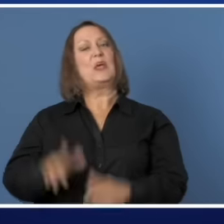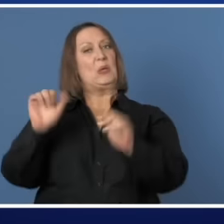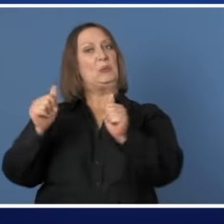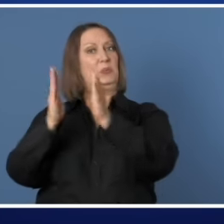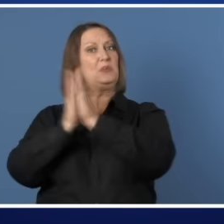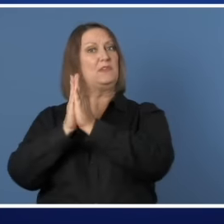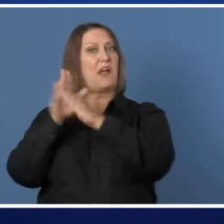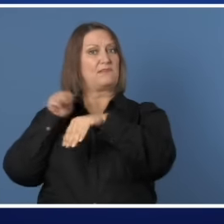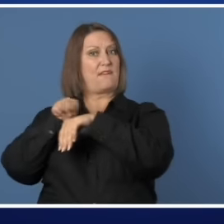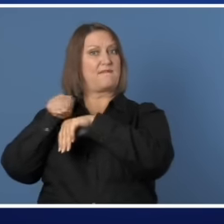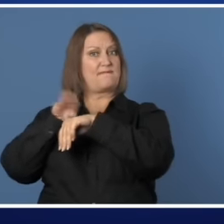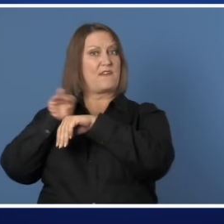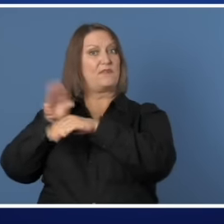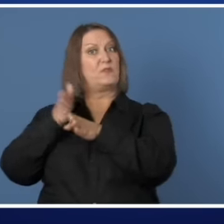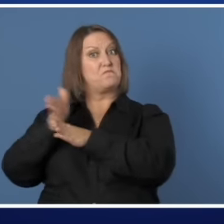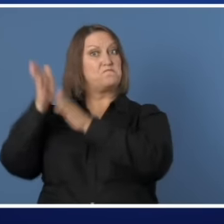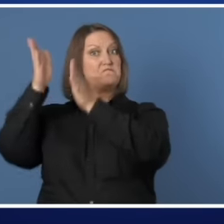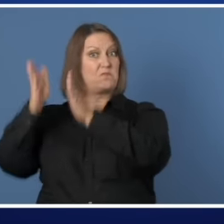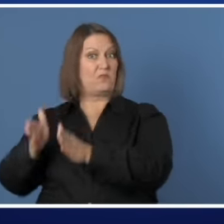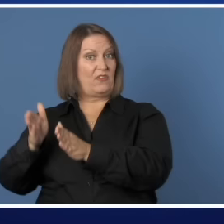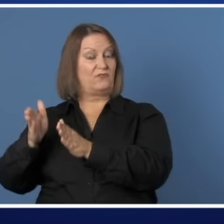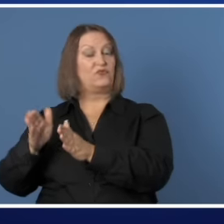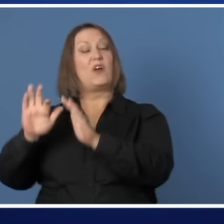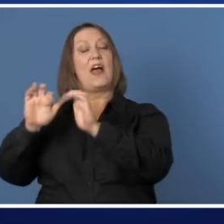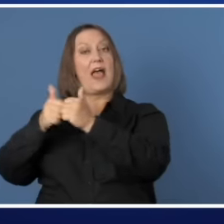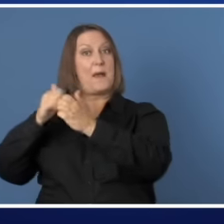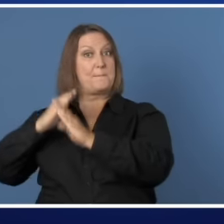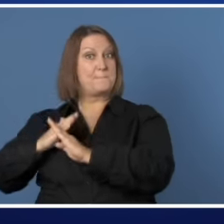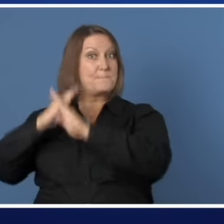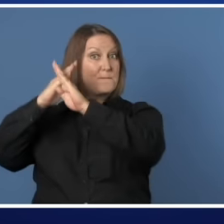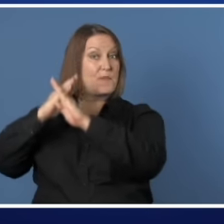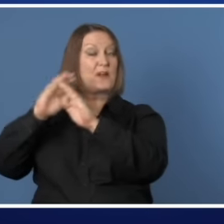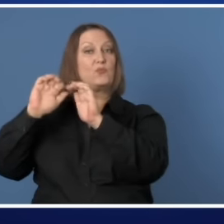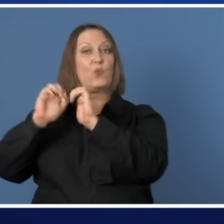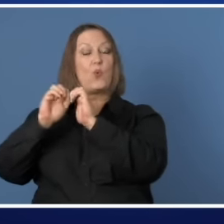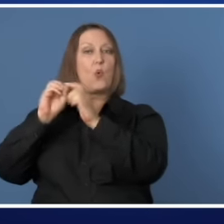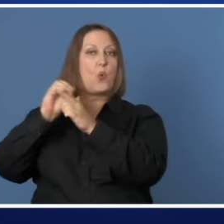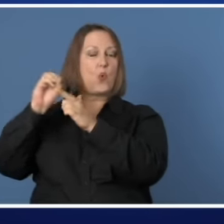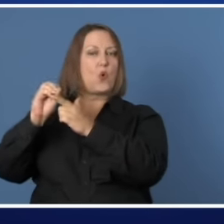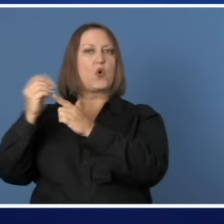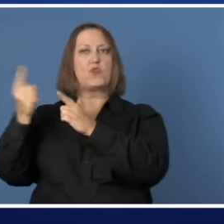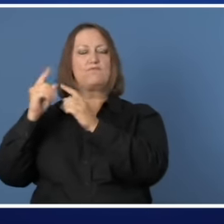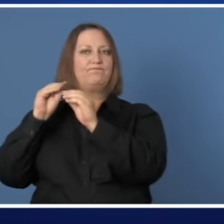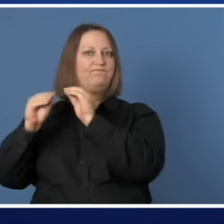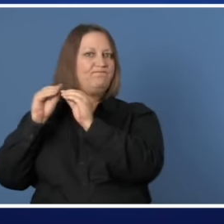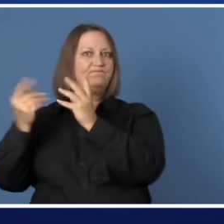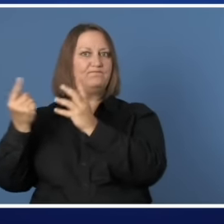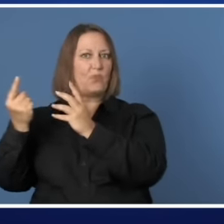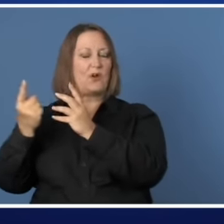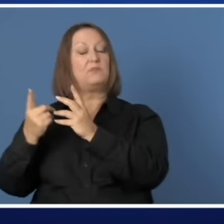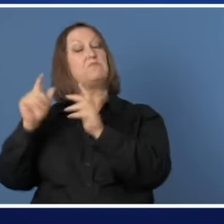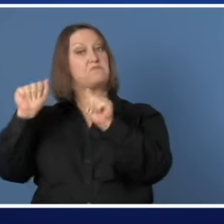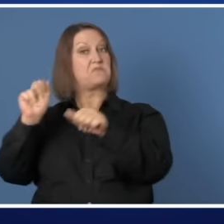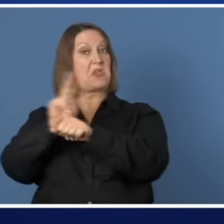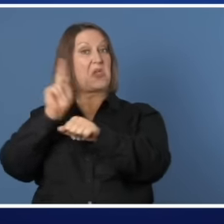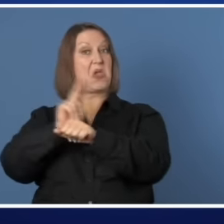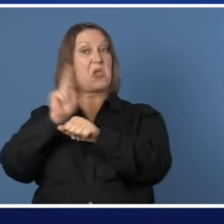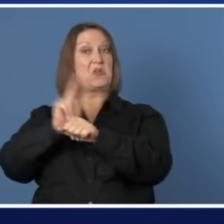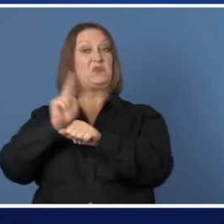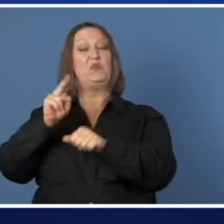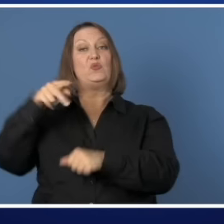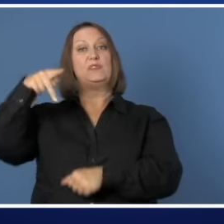Consult a professional for advice on appropriate preventative measures for your home or business,